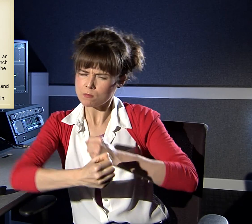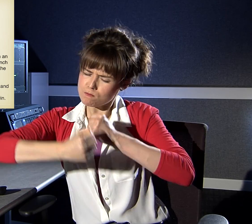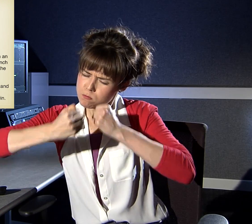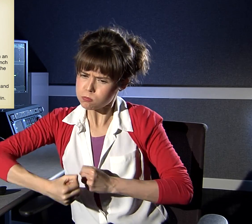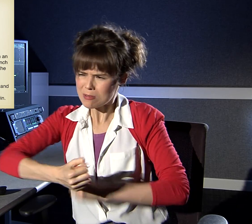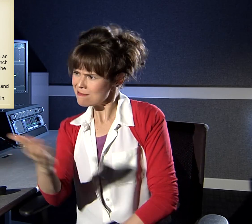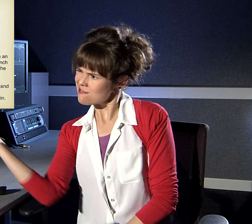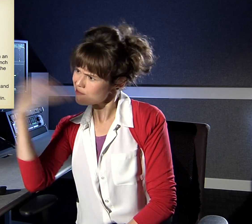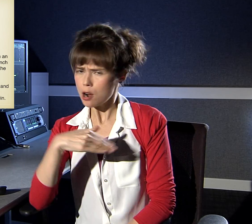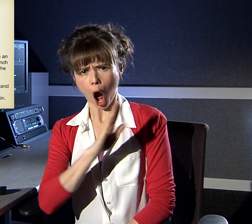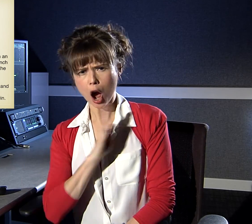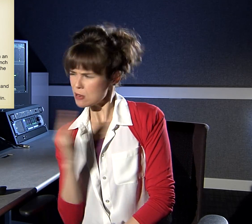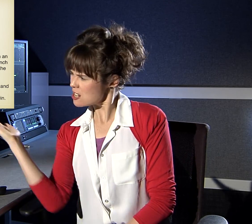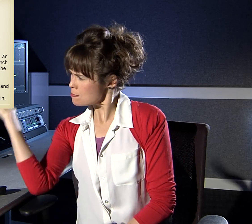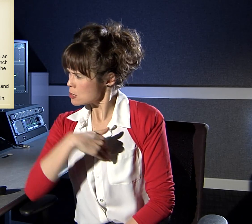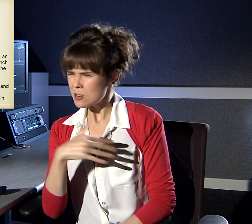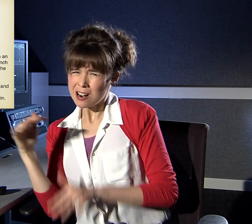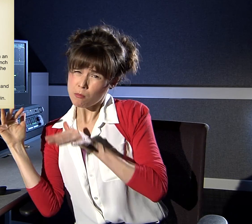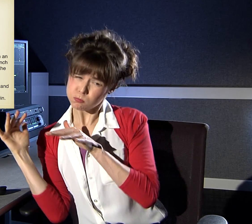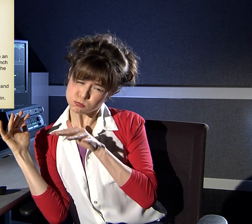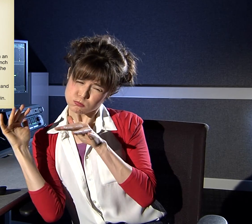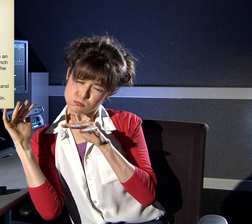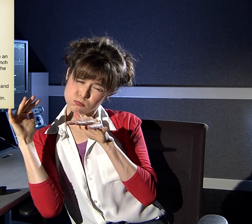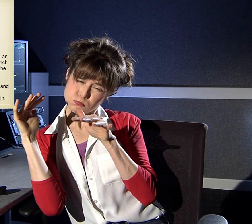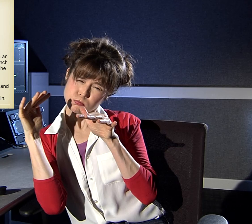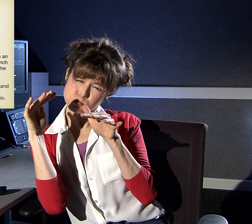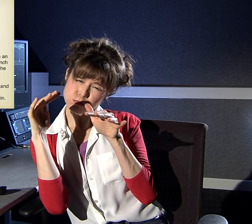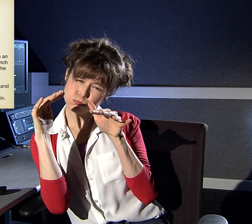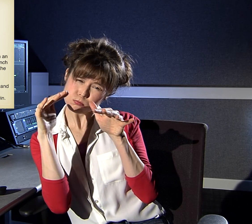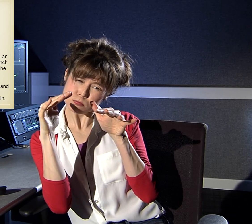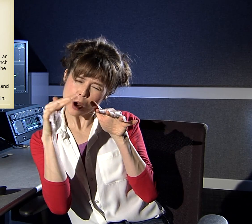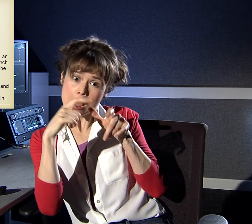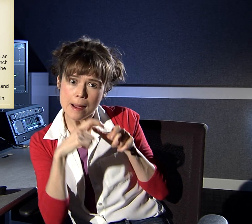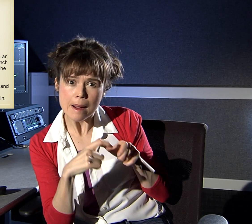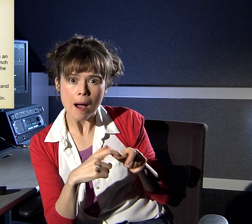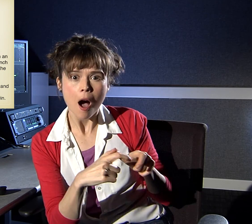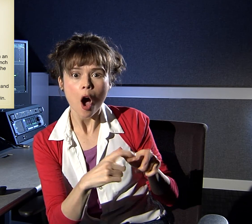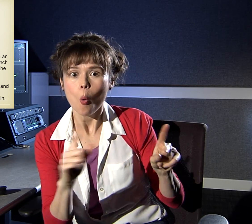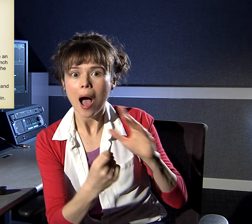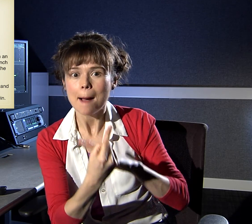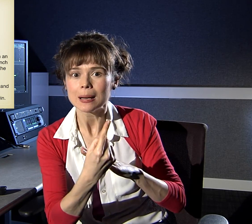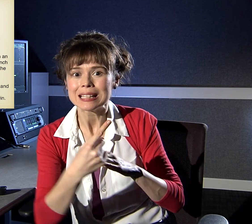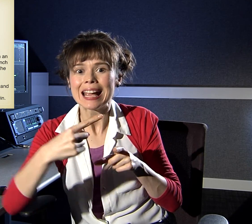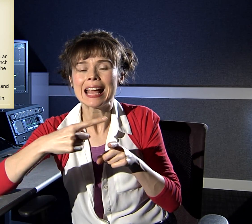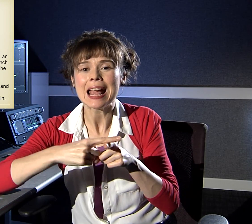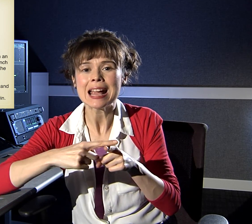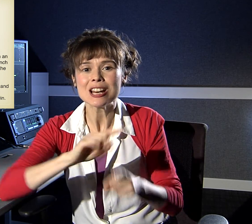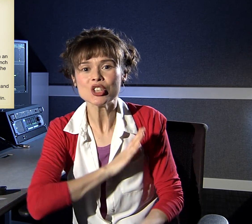However, Henry V is a steadfast leader, and despite being outnumbered, the English continue